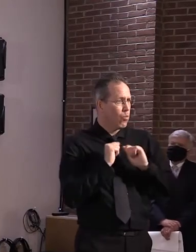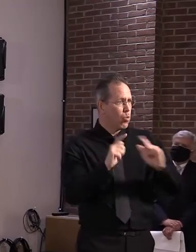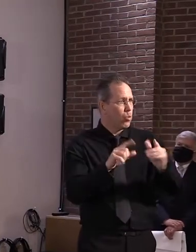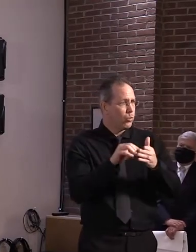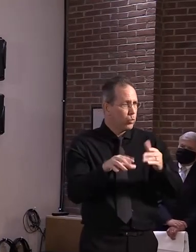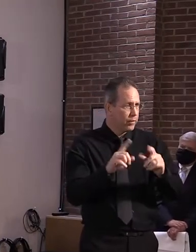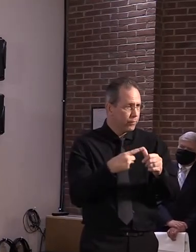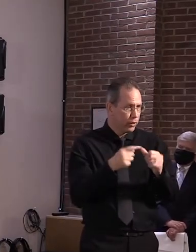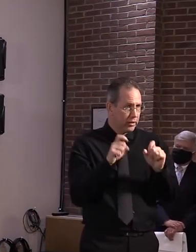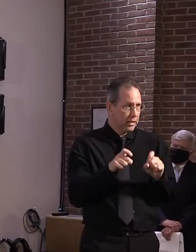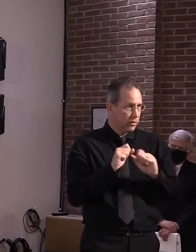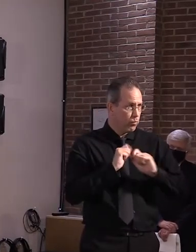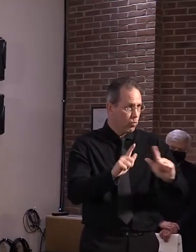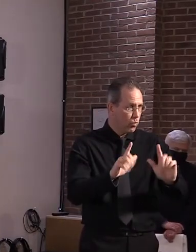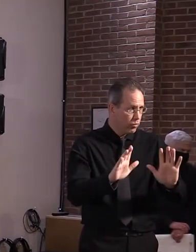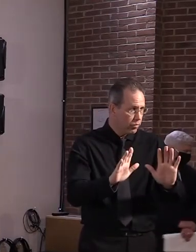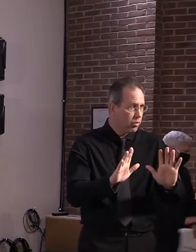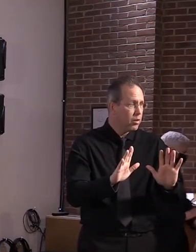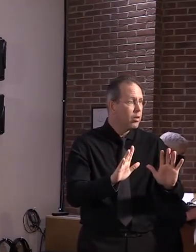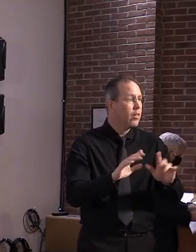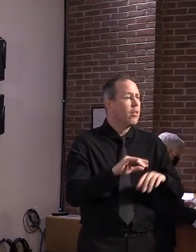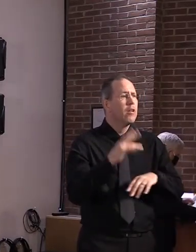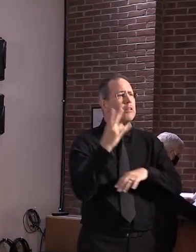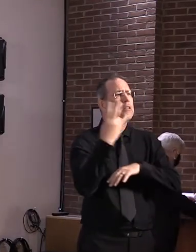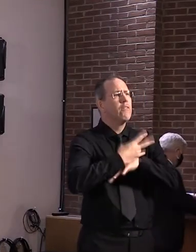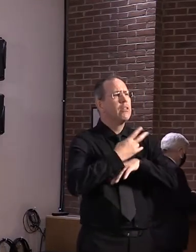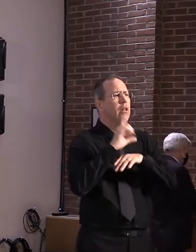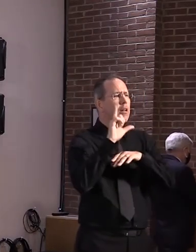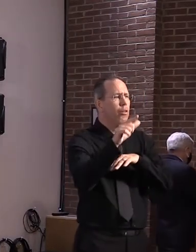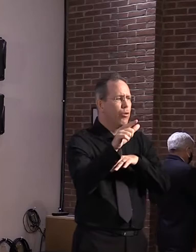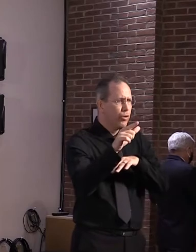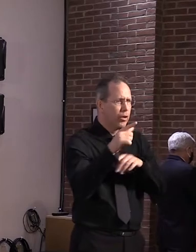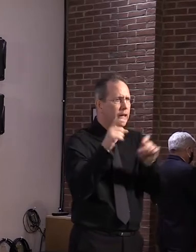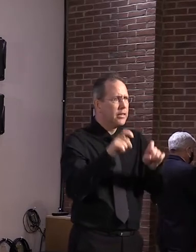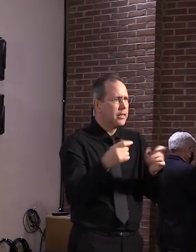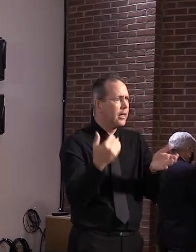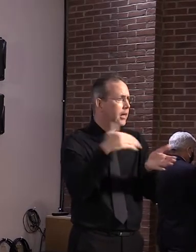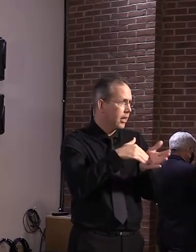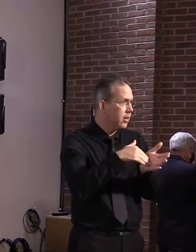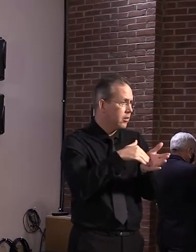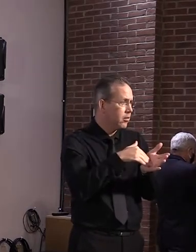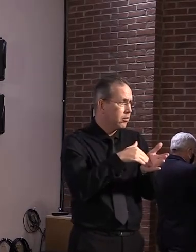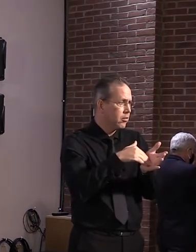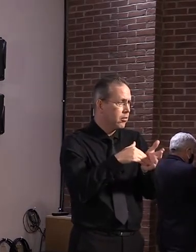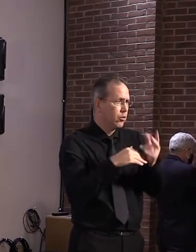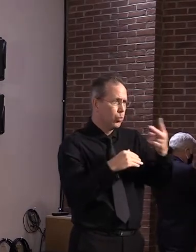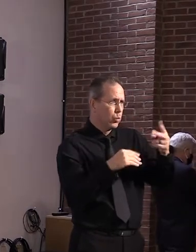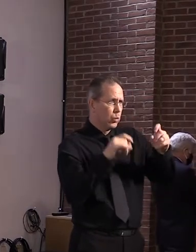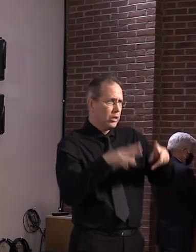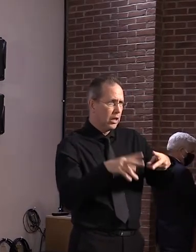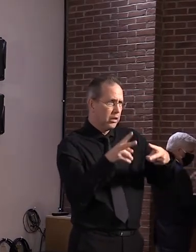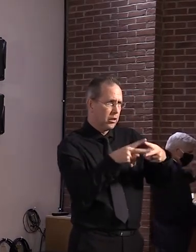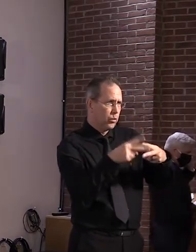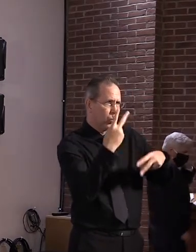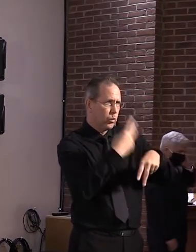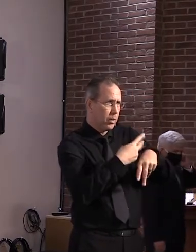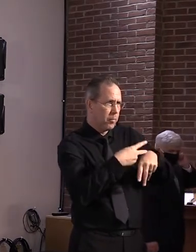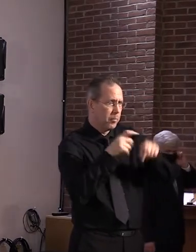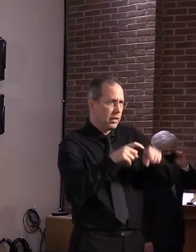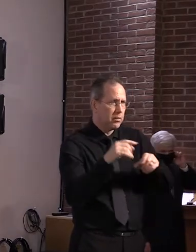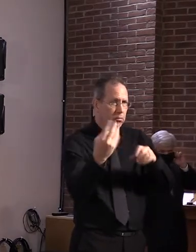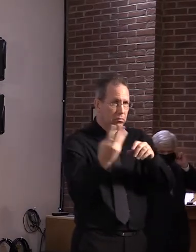have a great idea then of how the college melting pot, if you will, people coming in from various